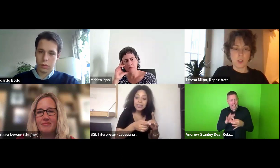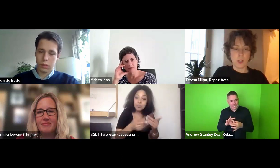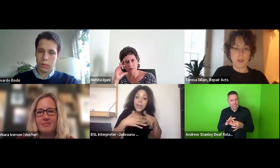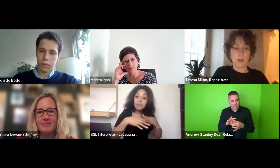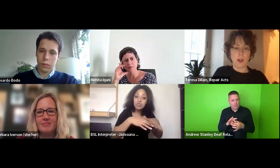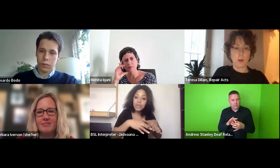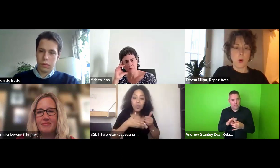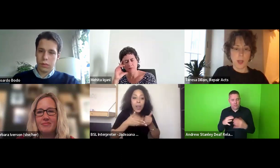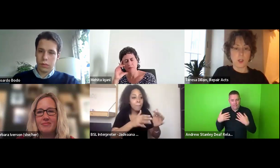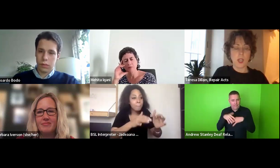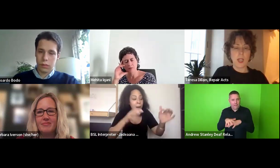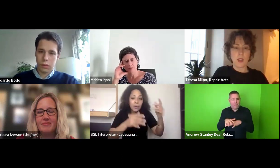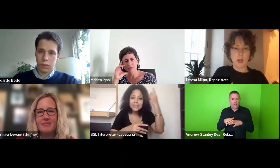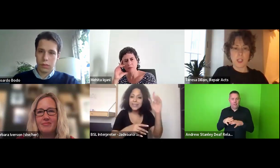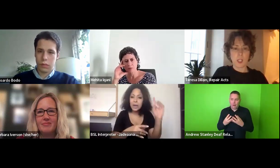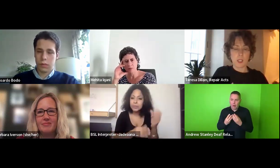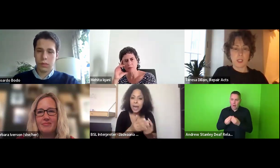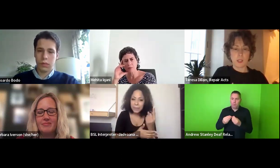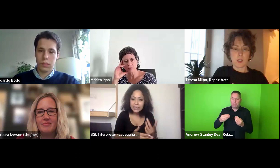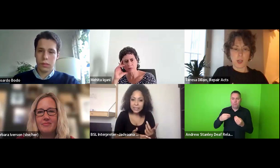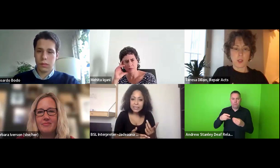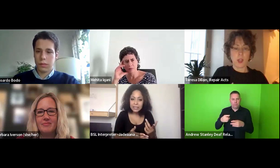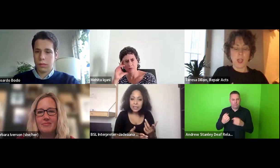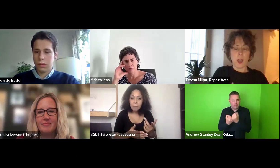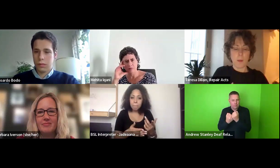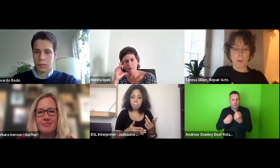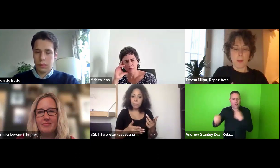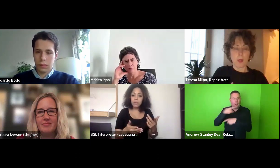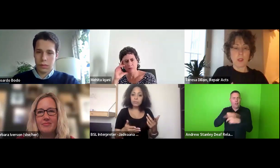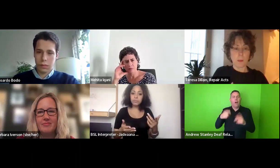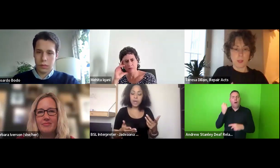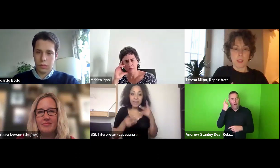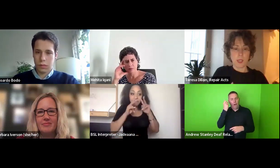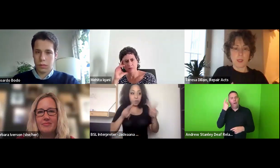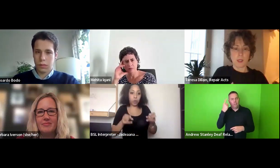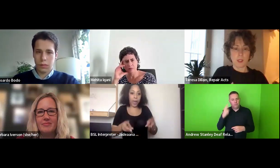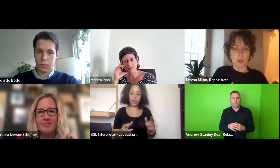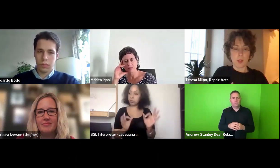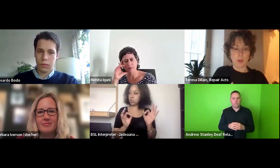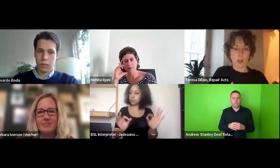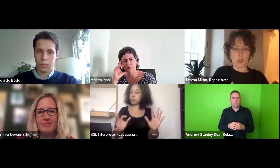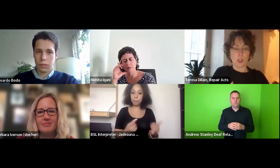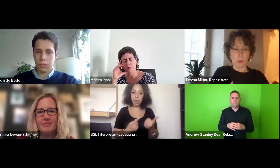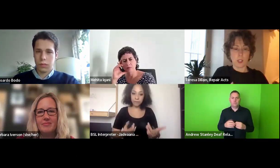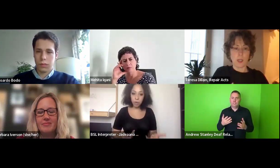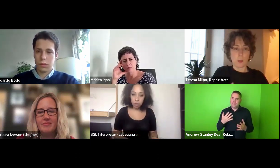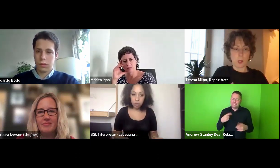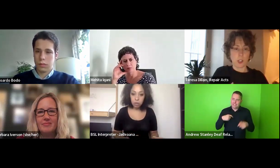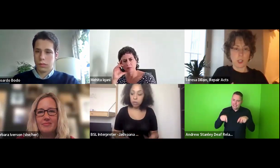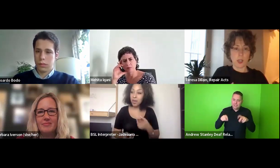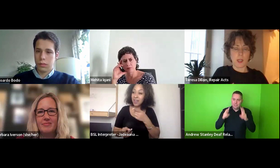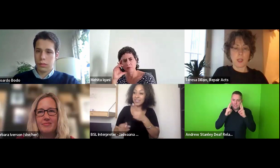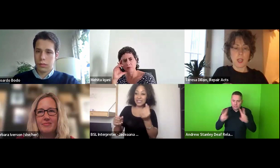of struggles then that are borne out in relation to these extractive principles, in a sense, in terms of consumption